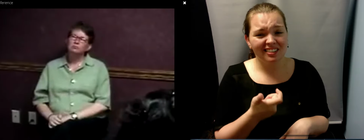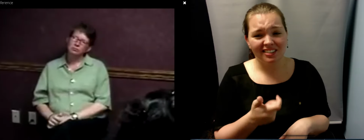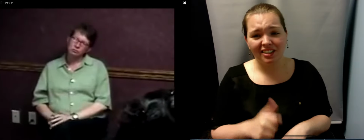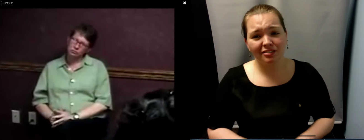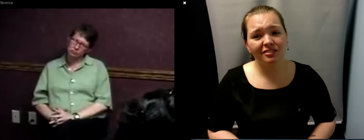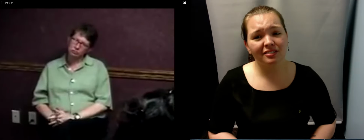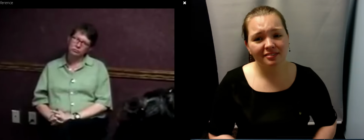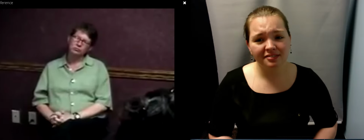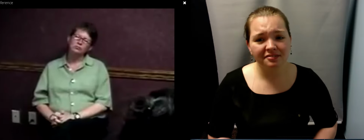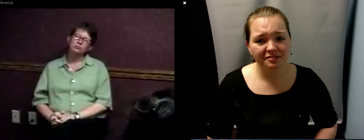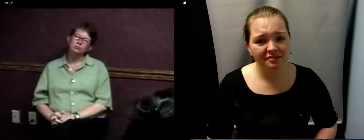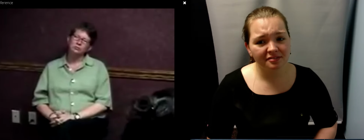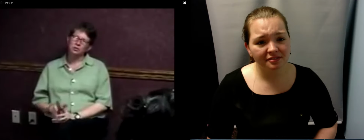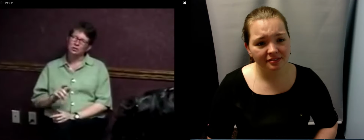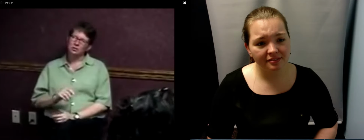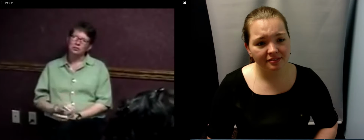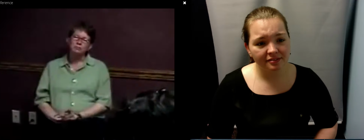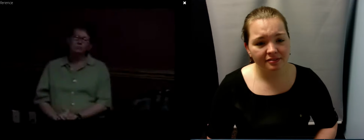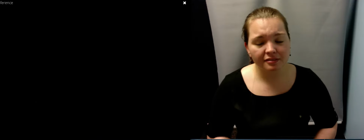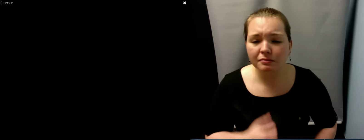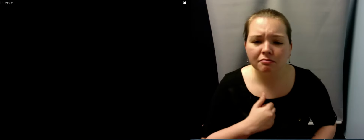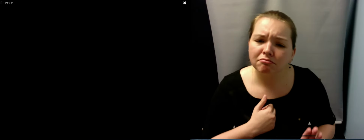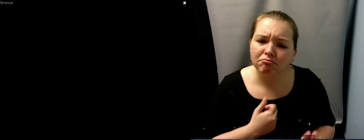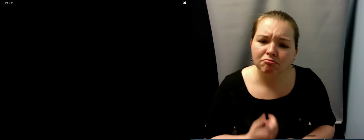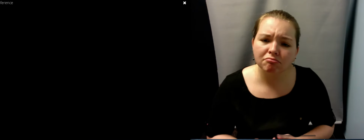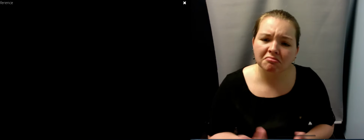that's not enough. I'm sorry?